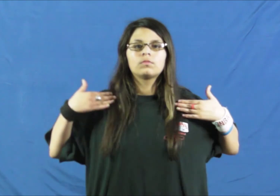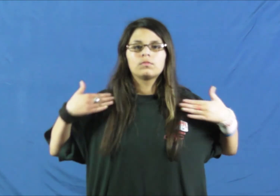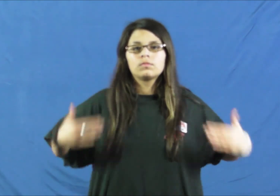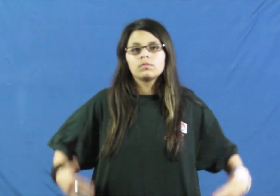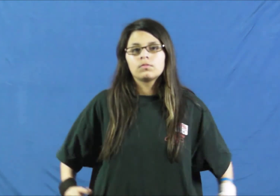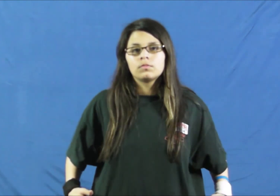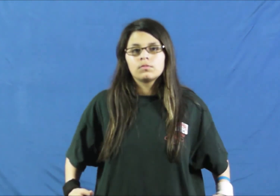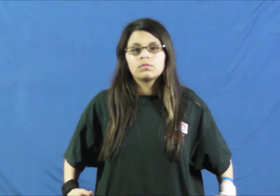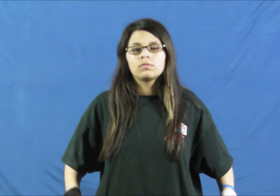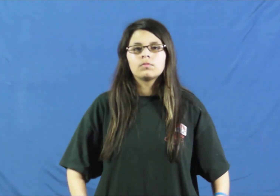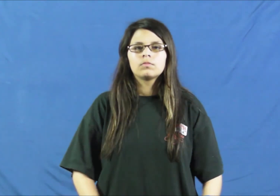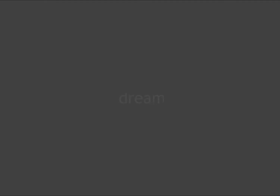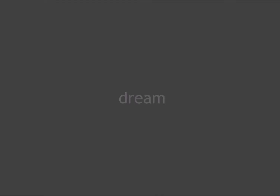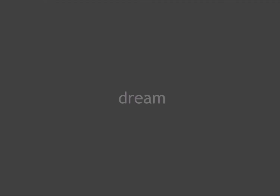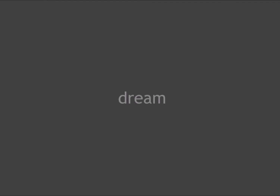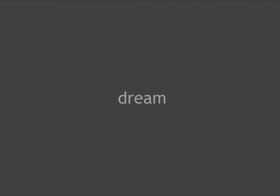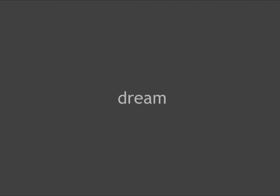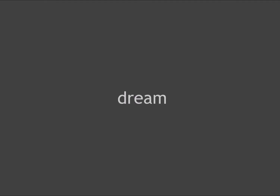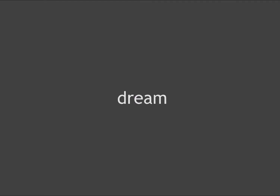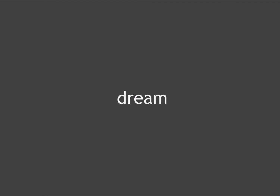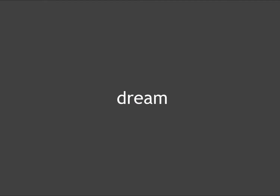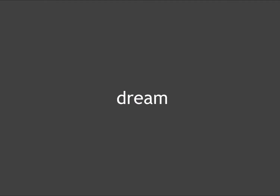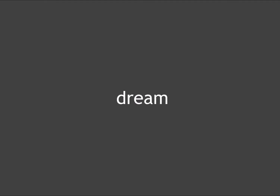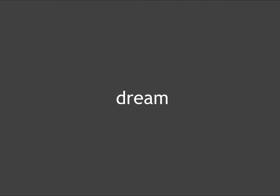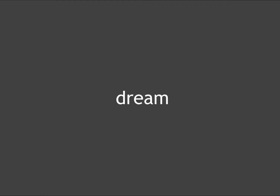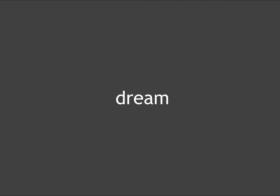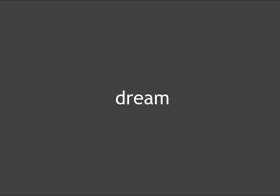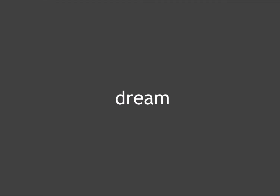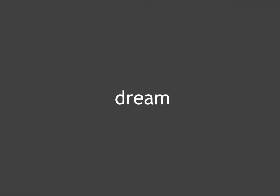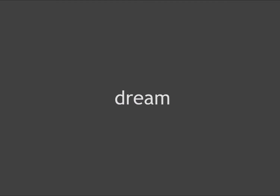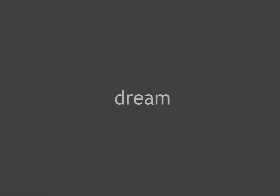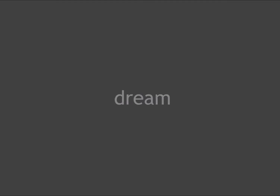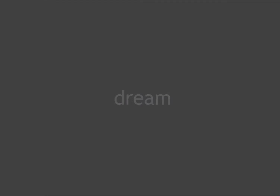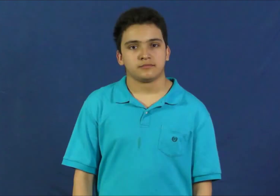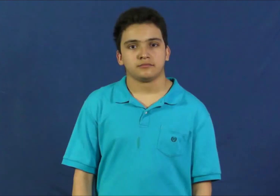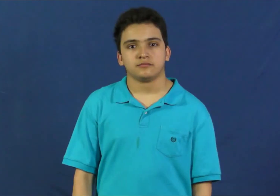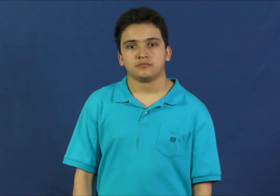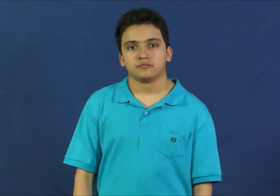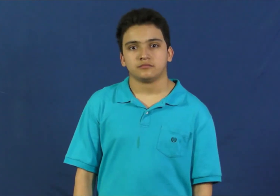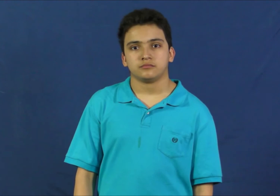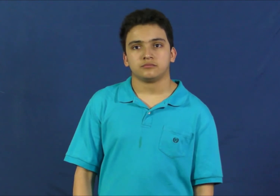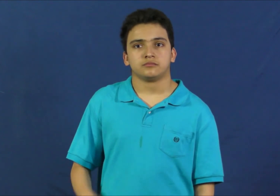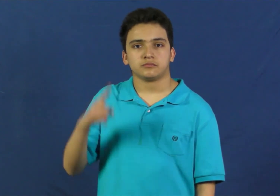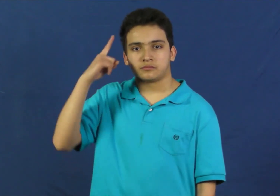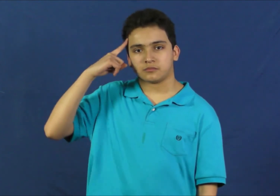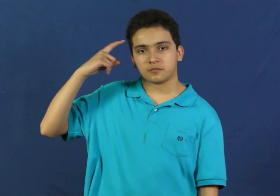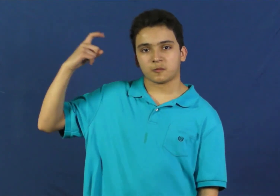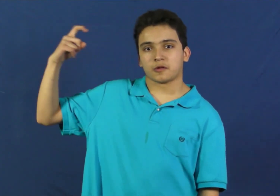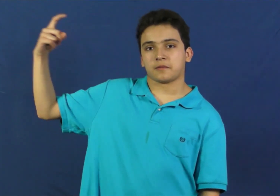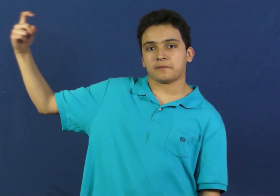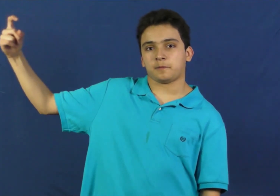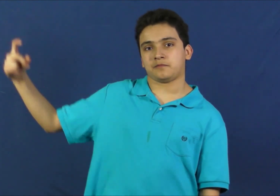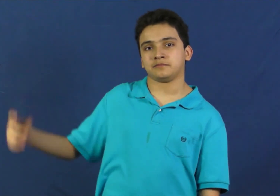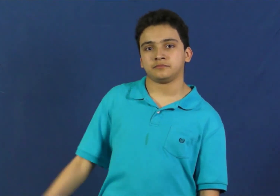I'll keep candles burning Let your body